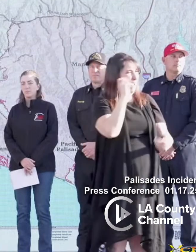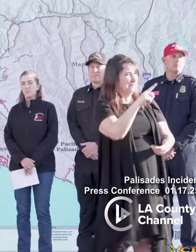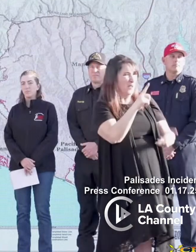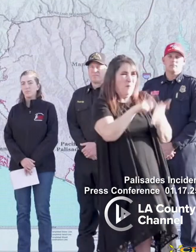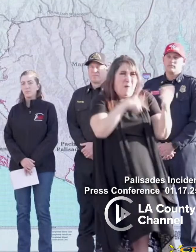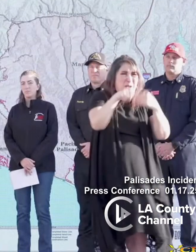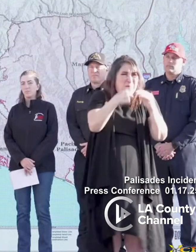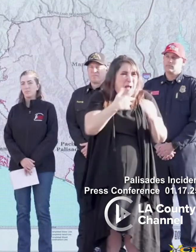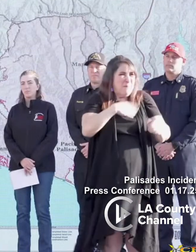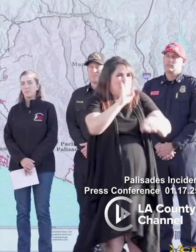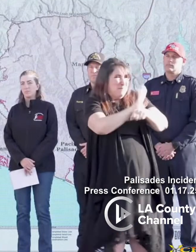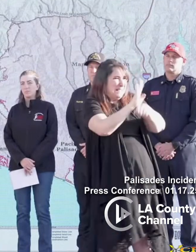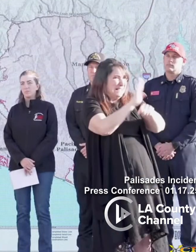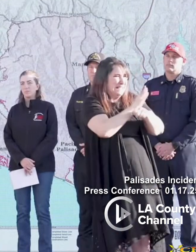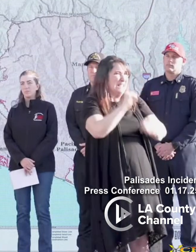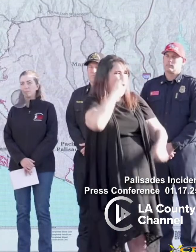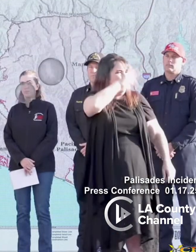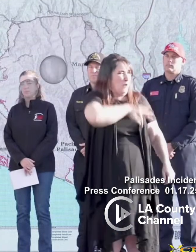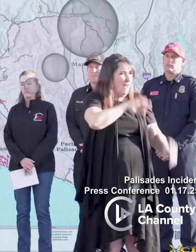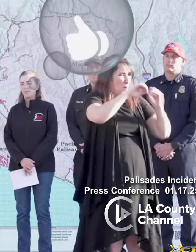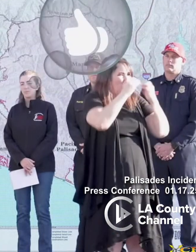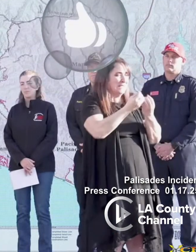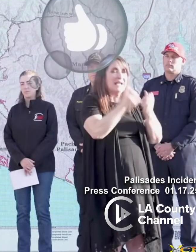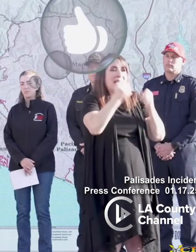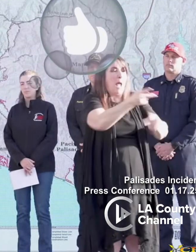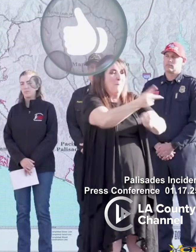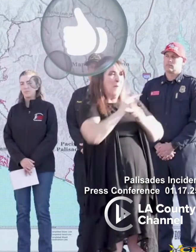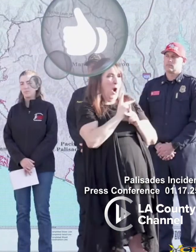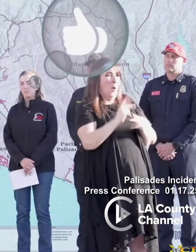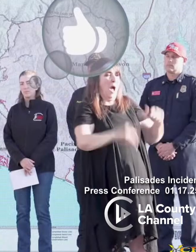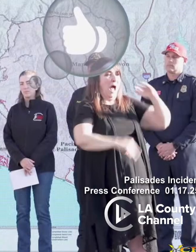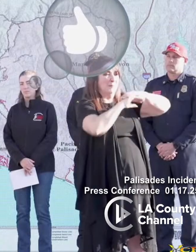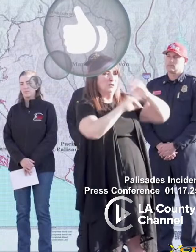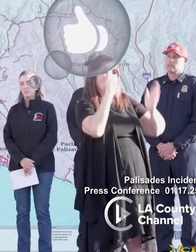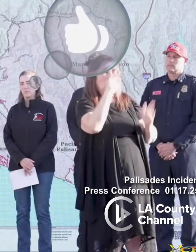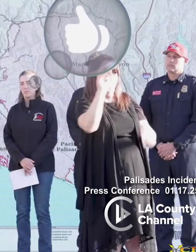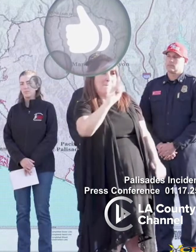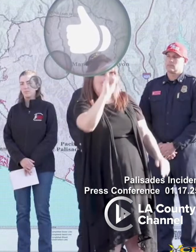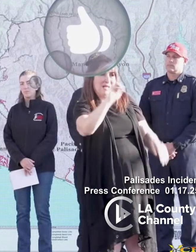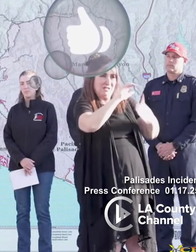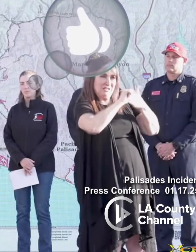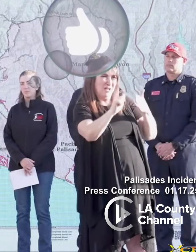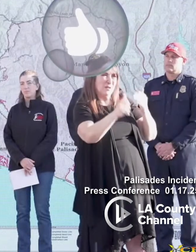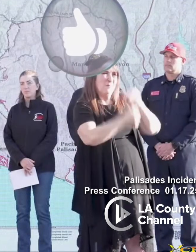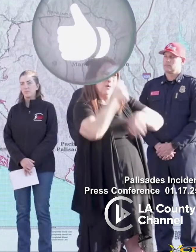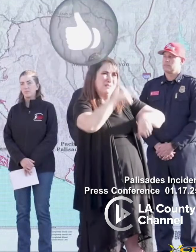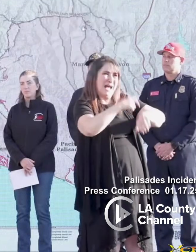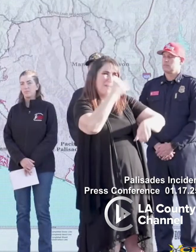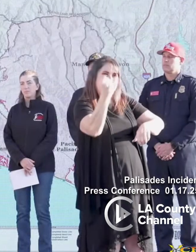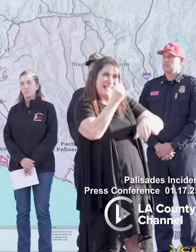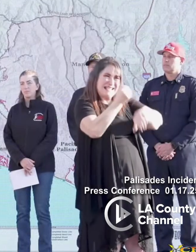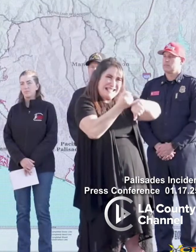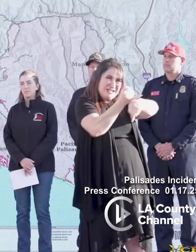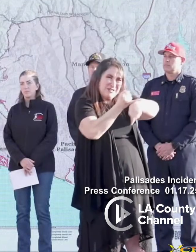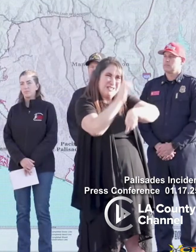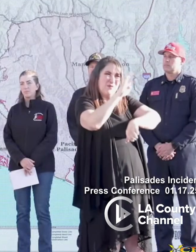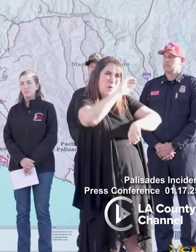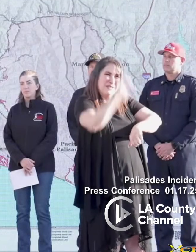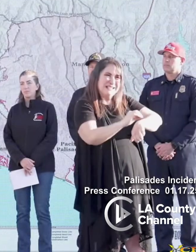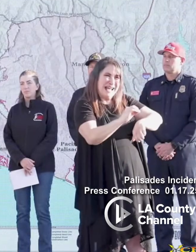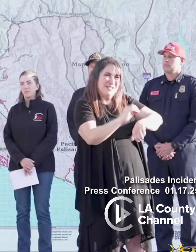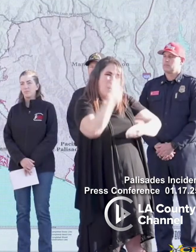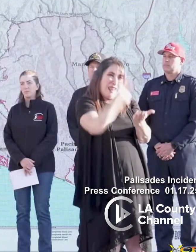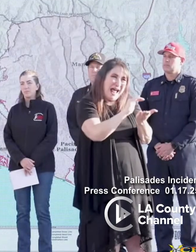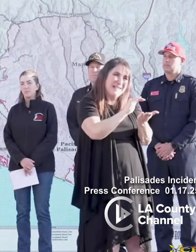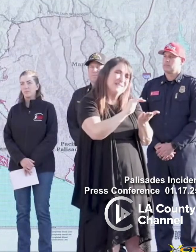nonprofit organizations? Can borrow up to $2 million. Usually the interest rate is 4% or less. It can be higher. 12 months you don't